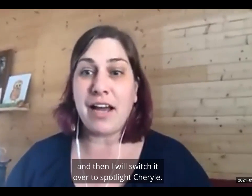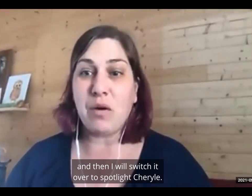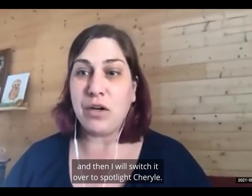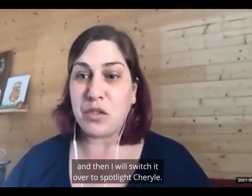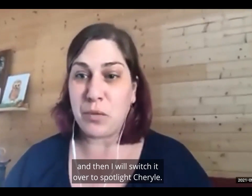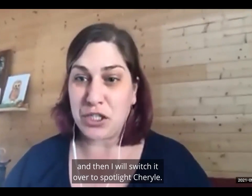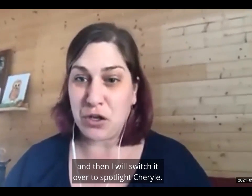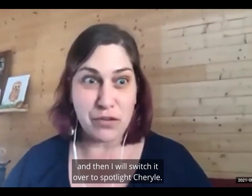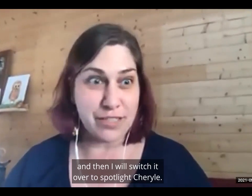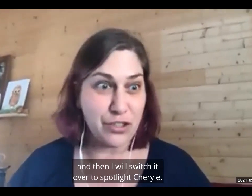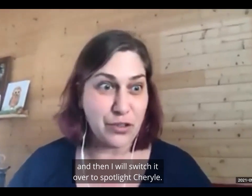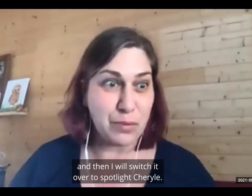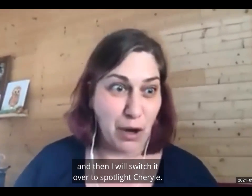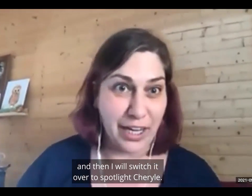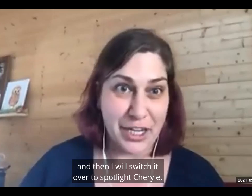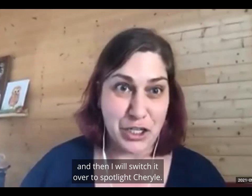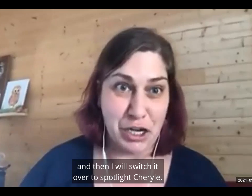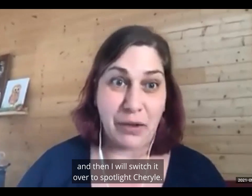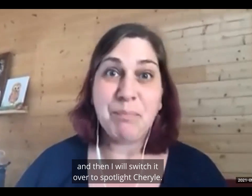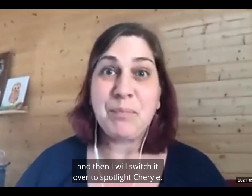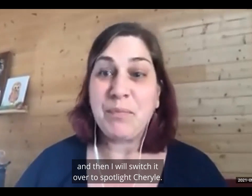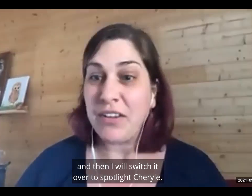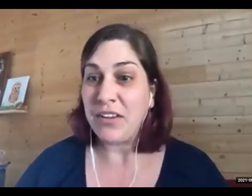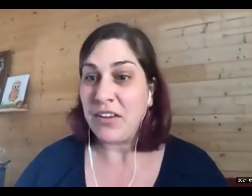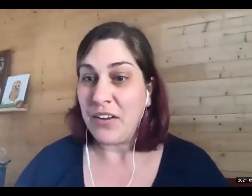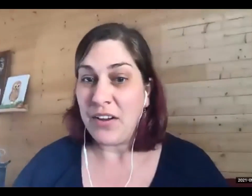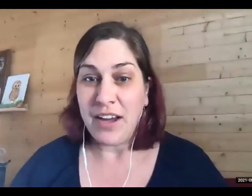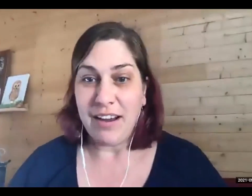and then I will switch it over to spotlight Cheryle.